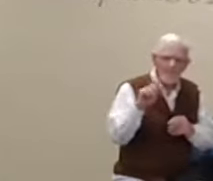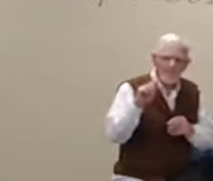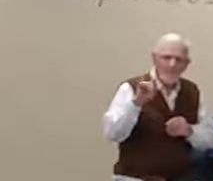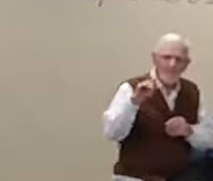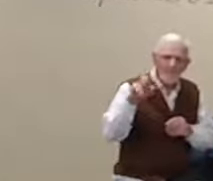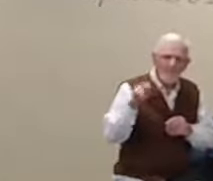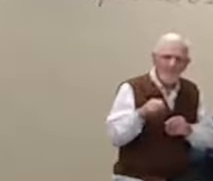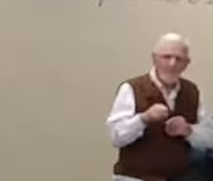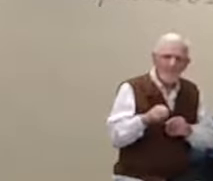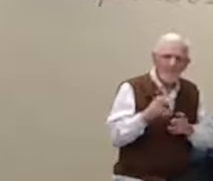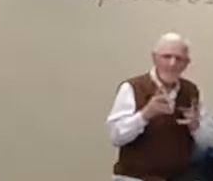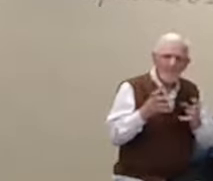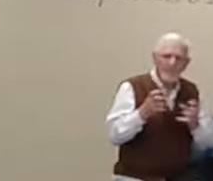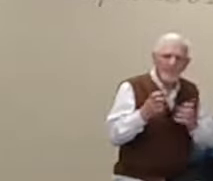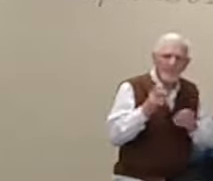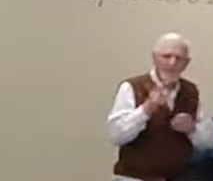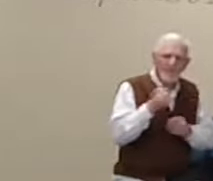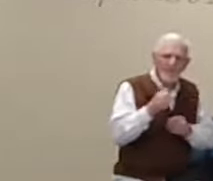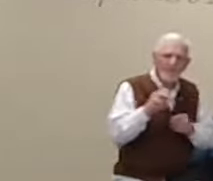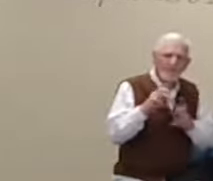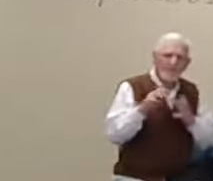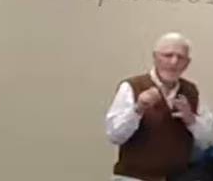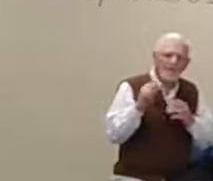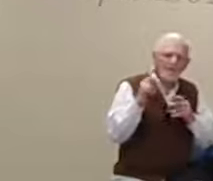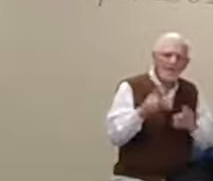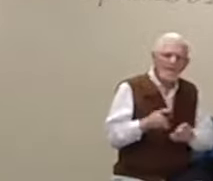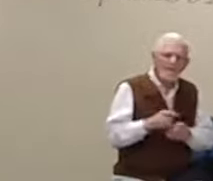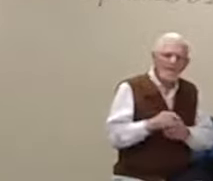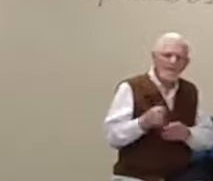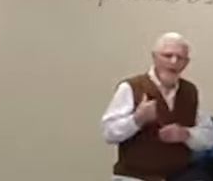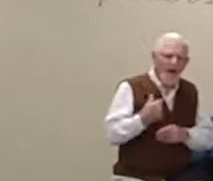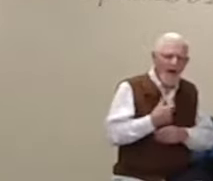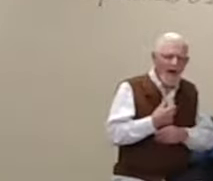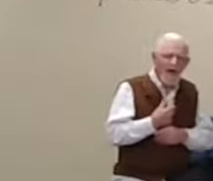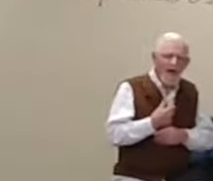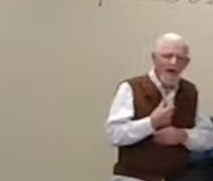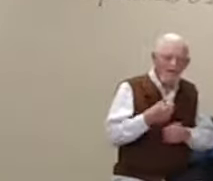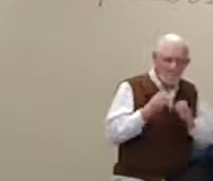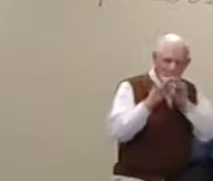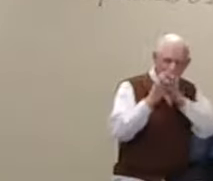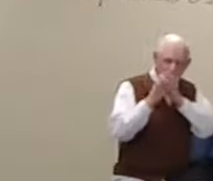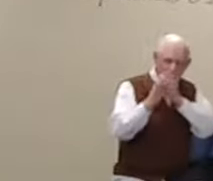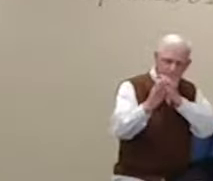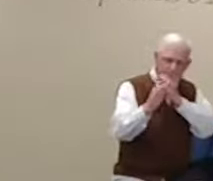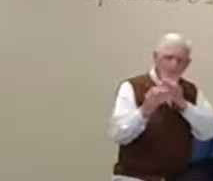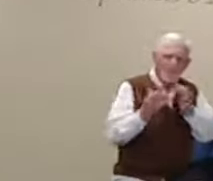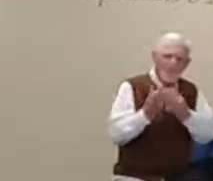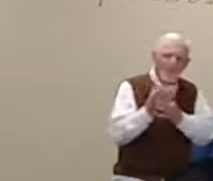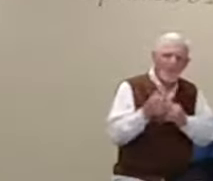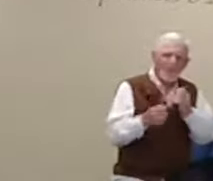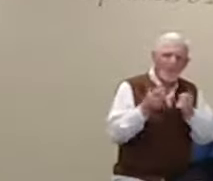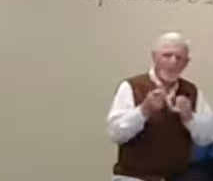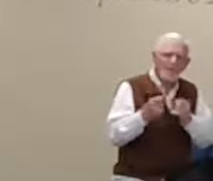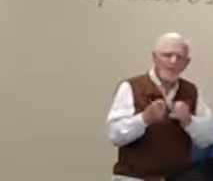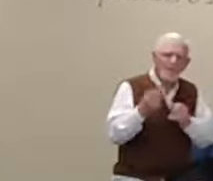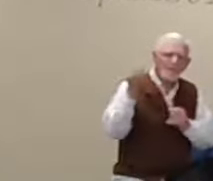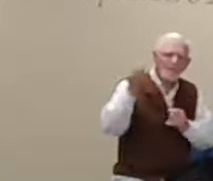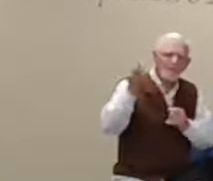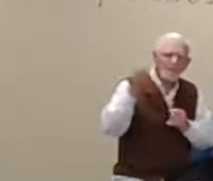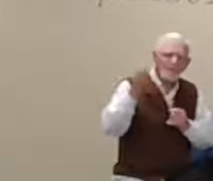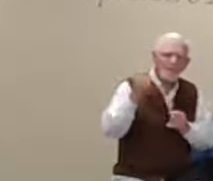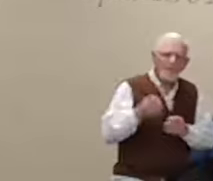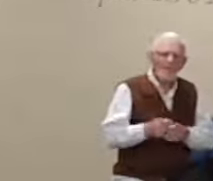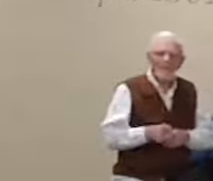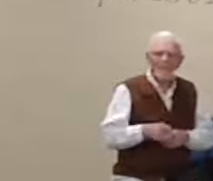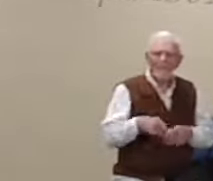you will. It's not the message, it's us. It's the conduit through which the message is preached. And I